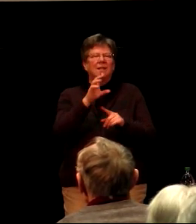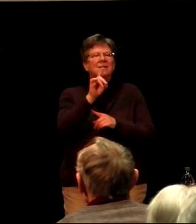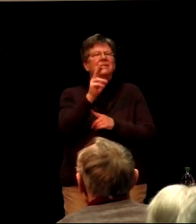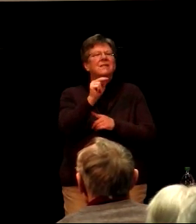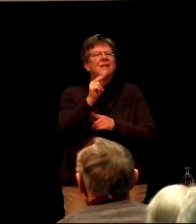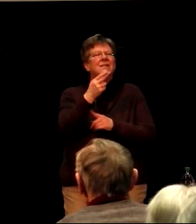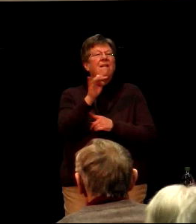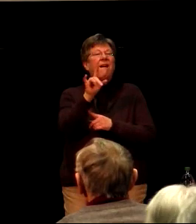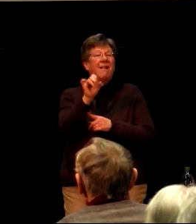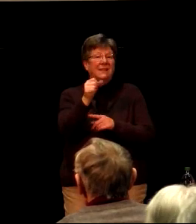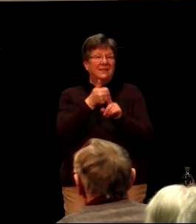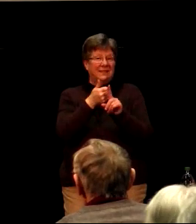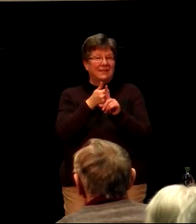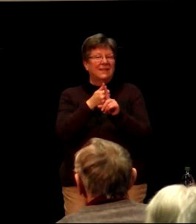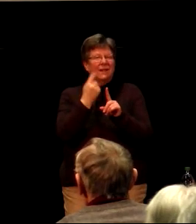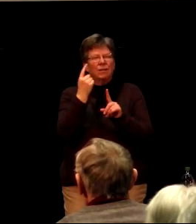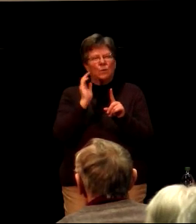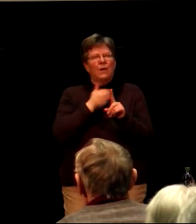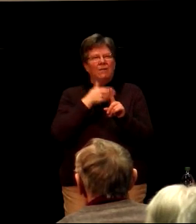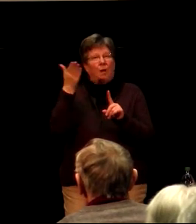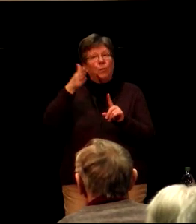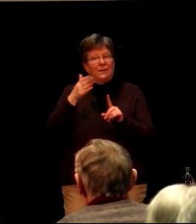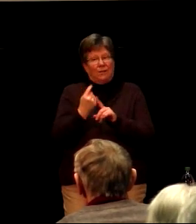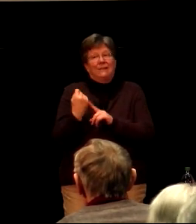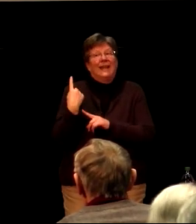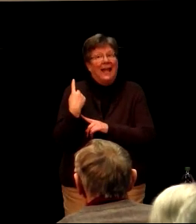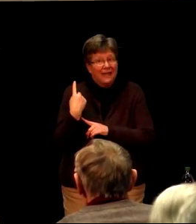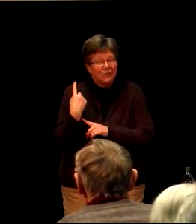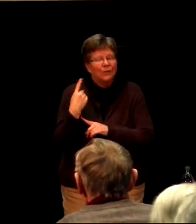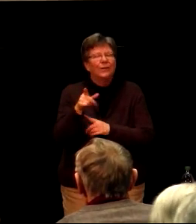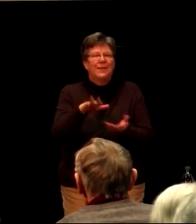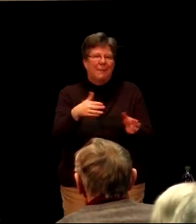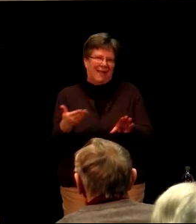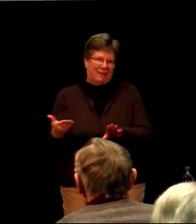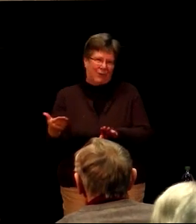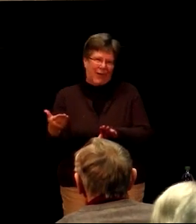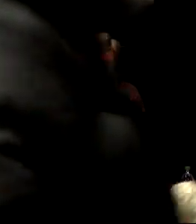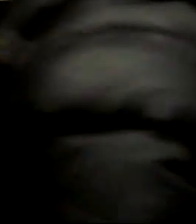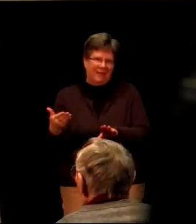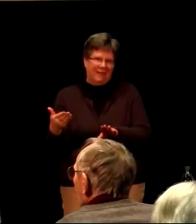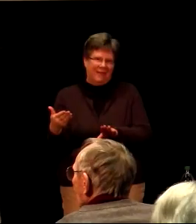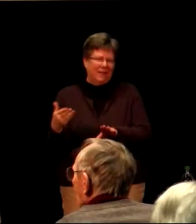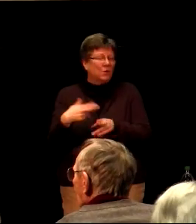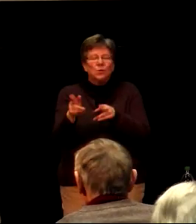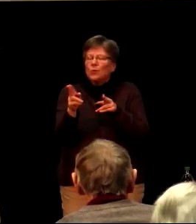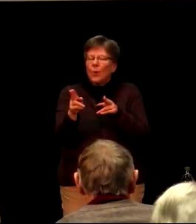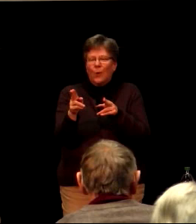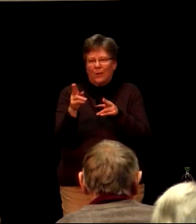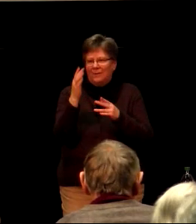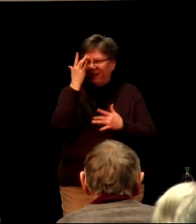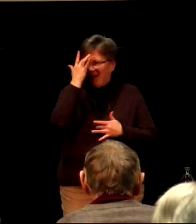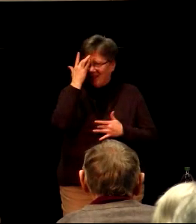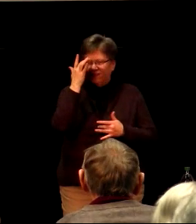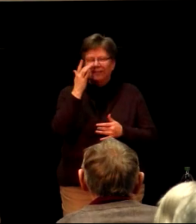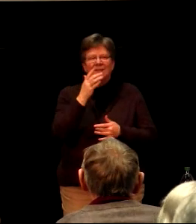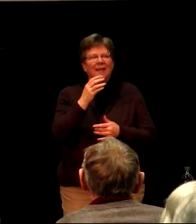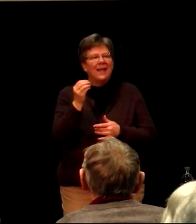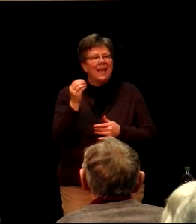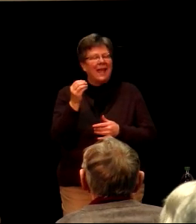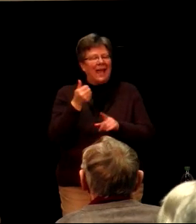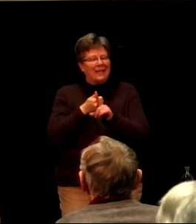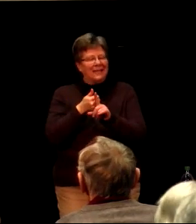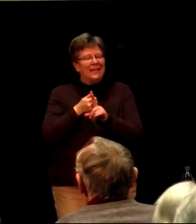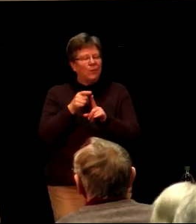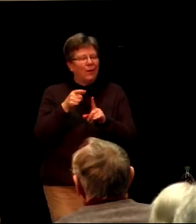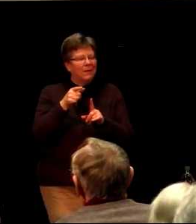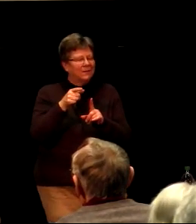Dustin Hollis, who was one of our presenters last year, passed away after a very short illness. And he